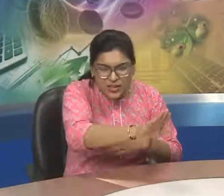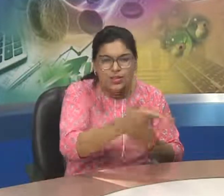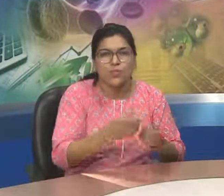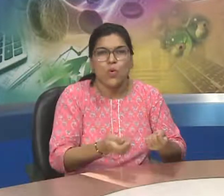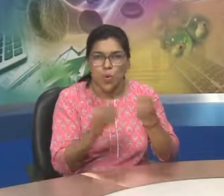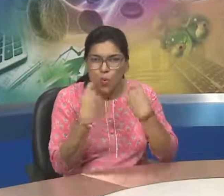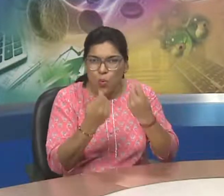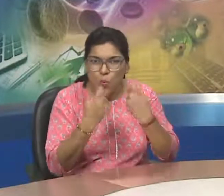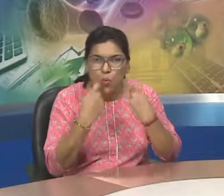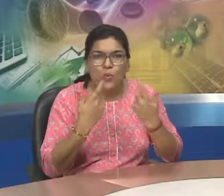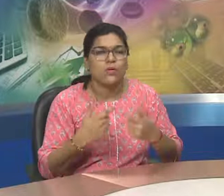from food